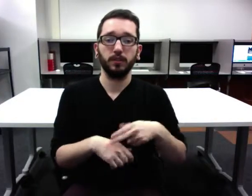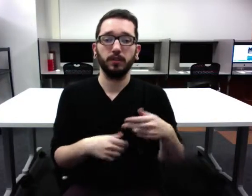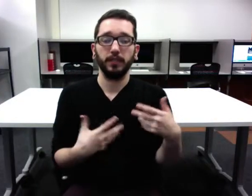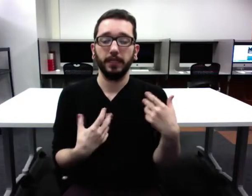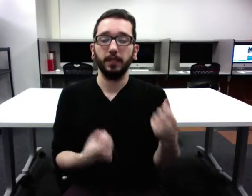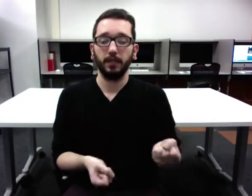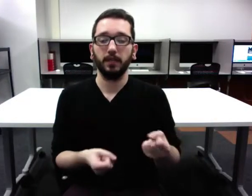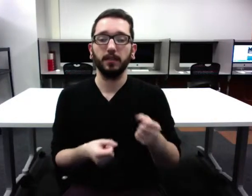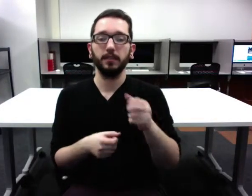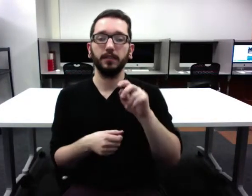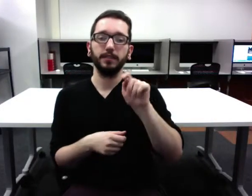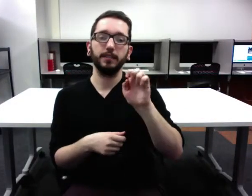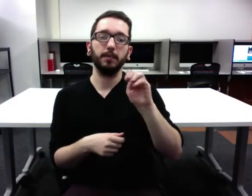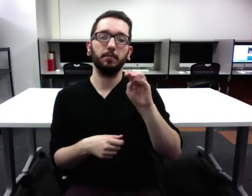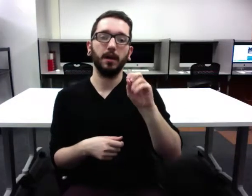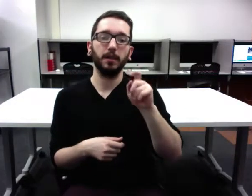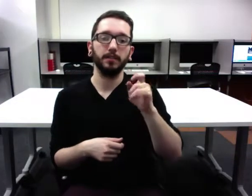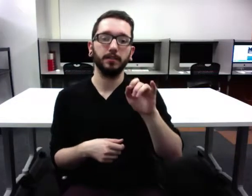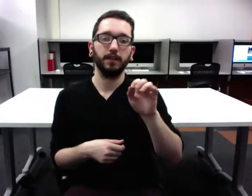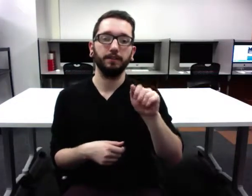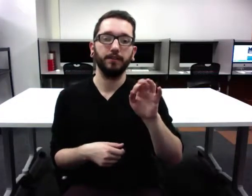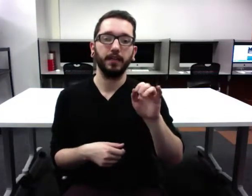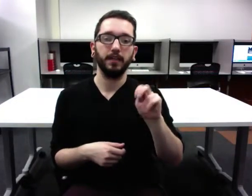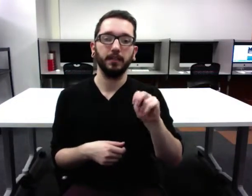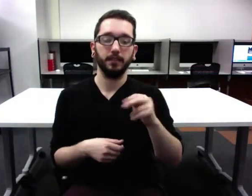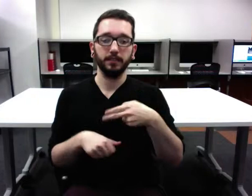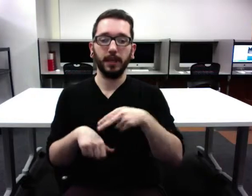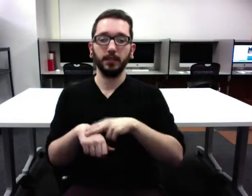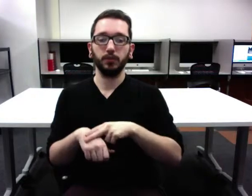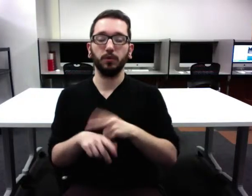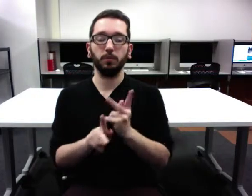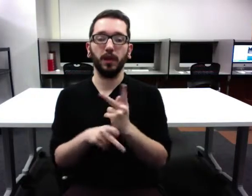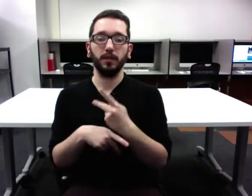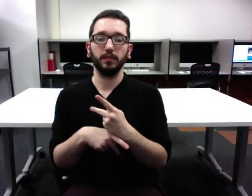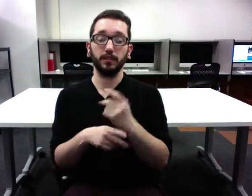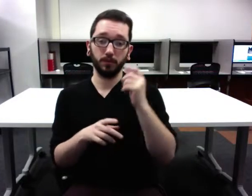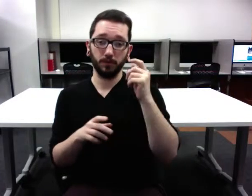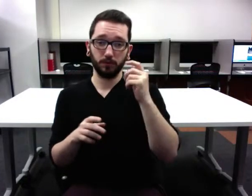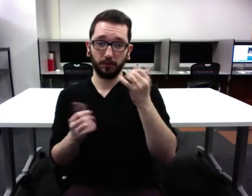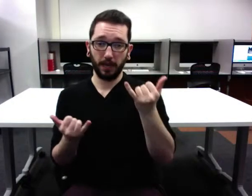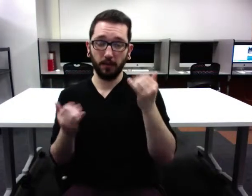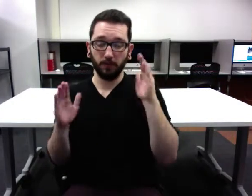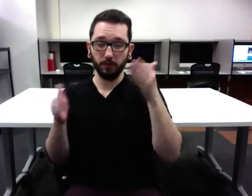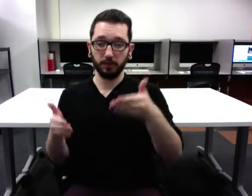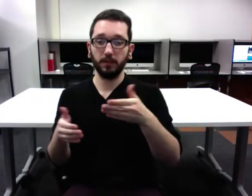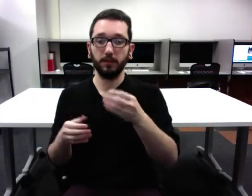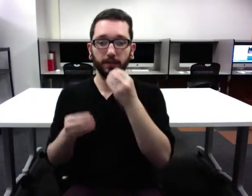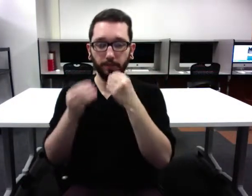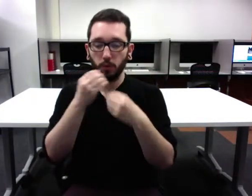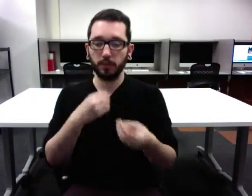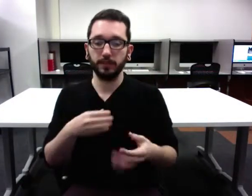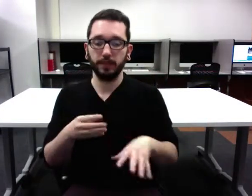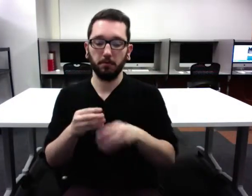natural products. The ones we're looking at include food supplements, herbals, like ginkgo biloba,